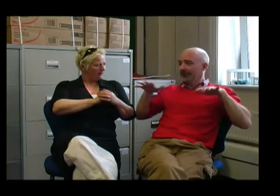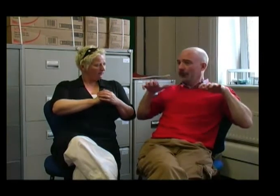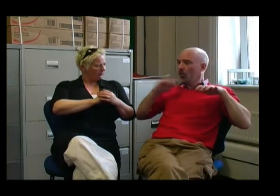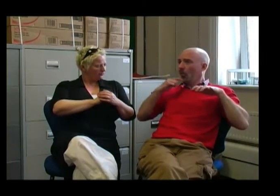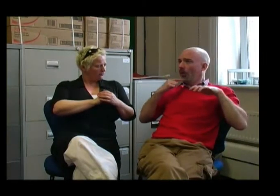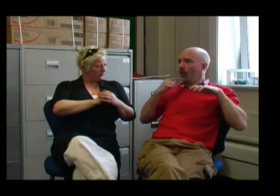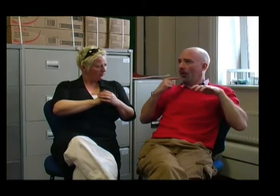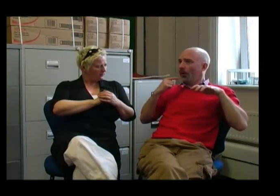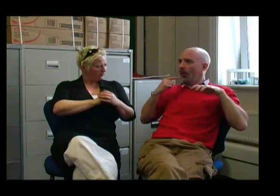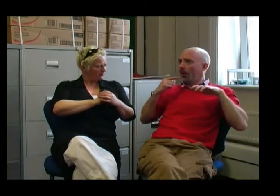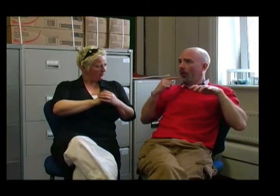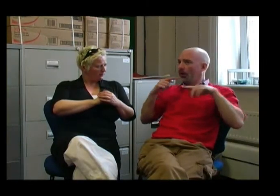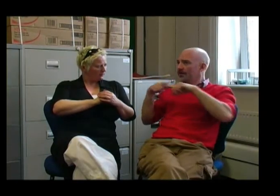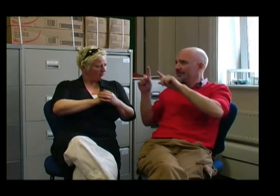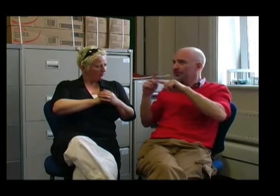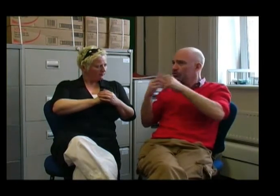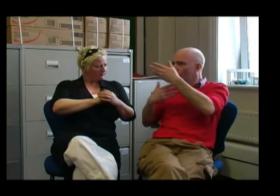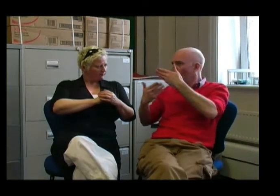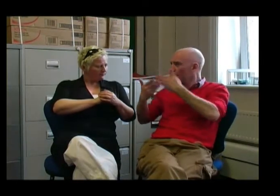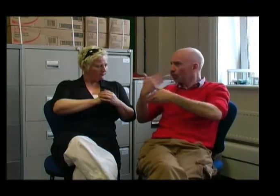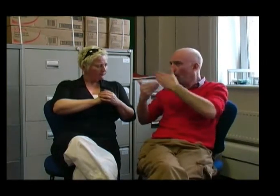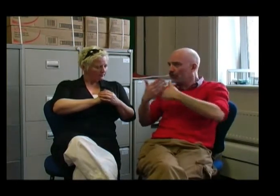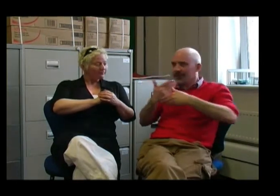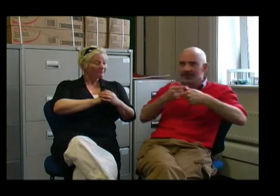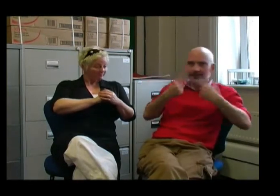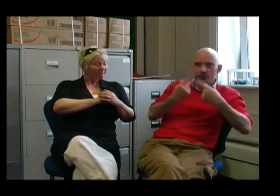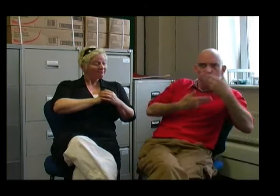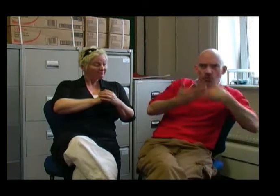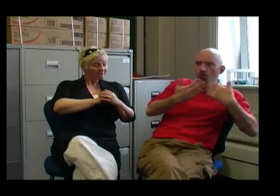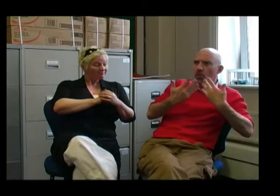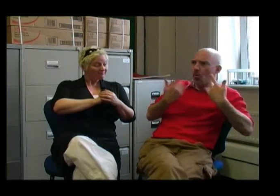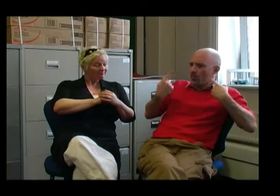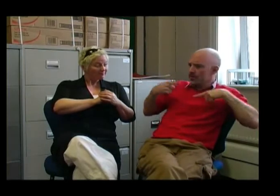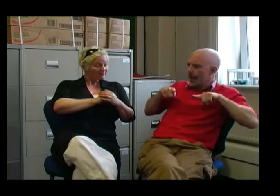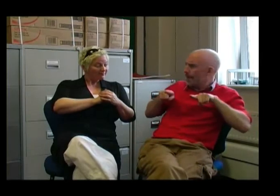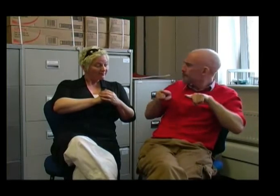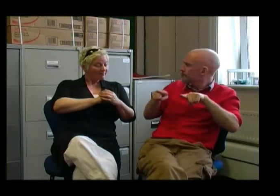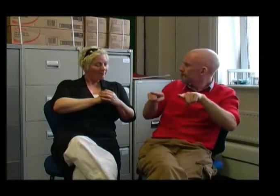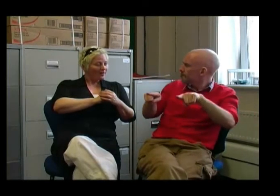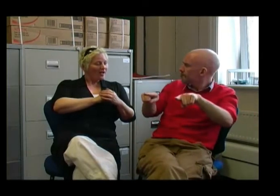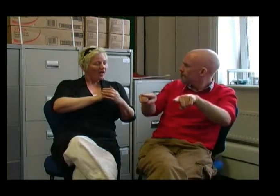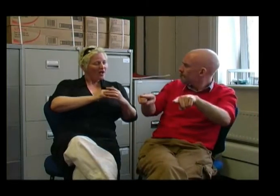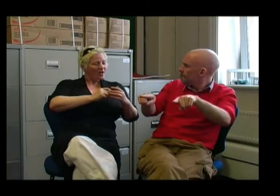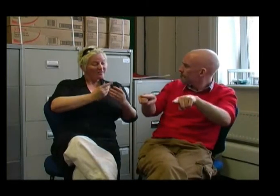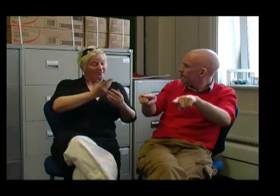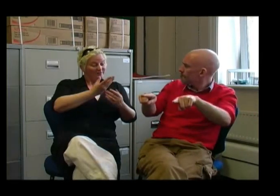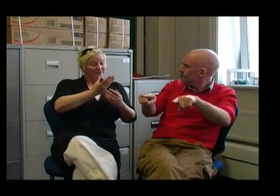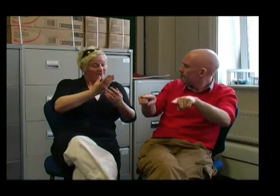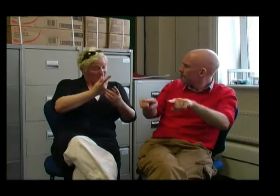So you're going to have a hearing audience and a deaf audience. Are they going to see two different stories or the same